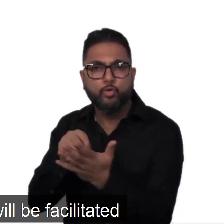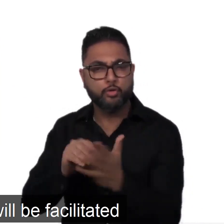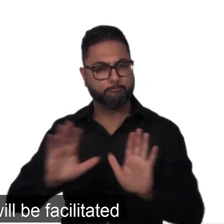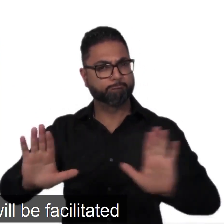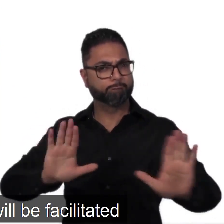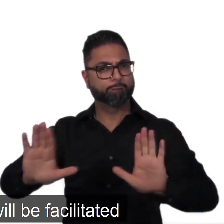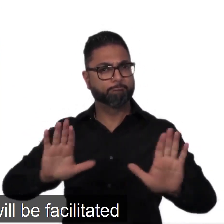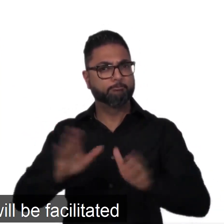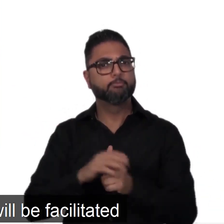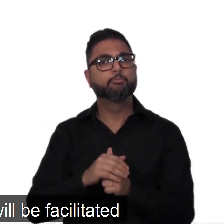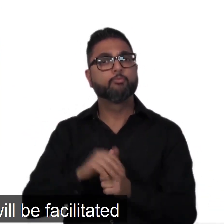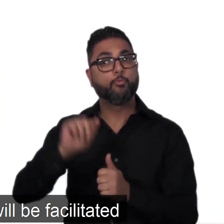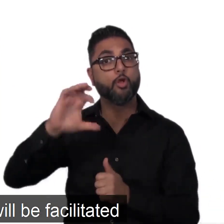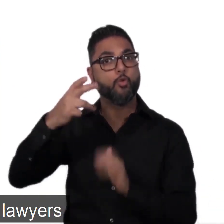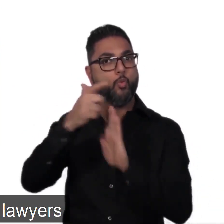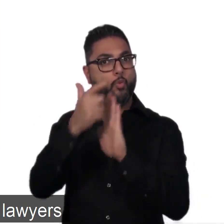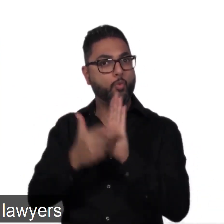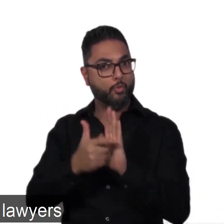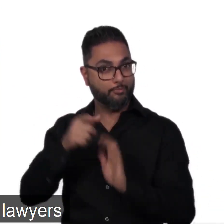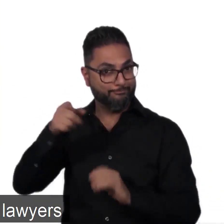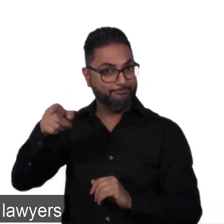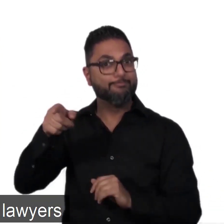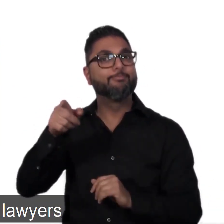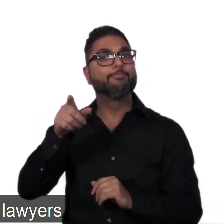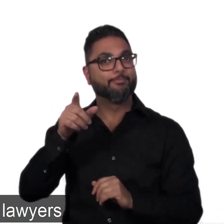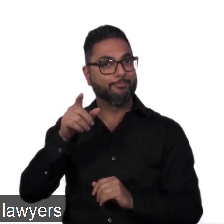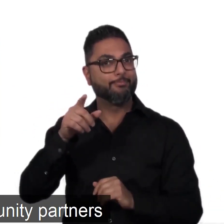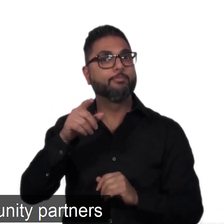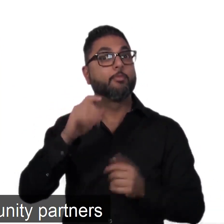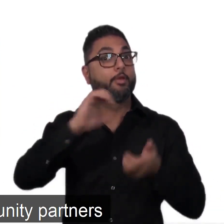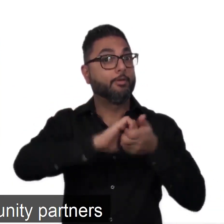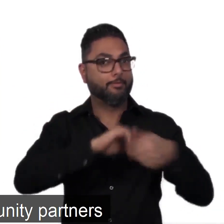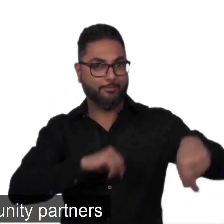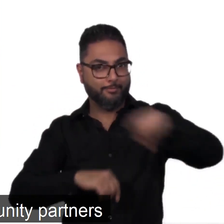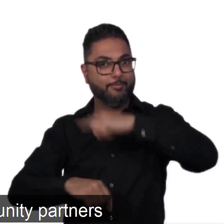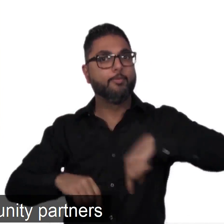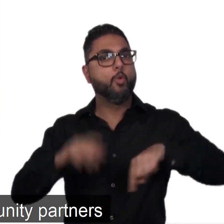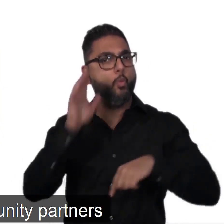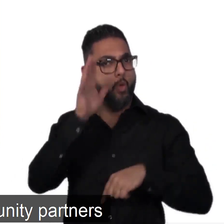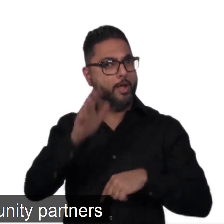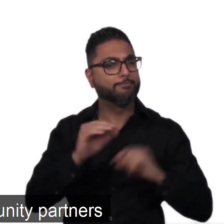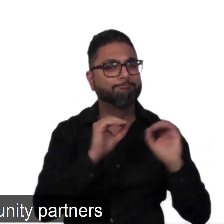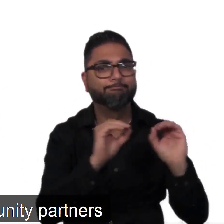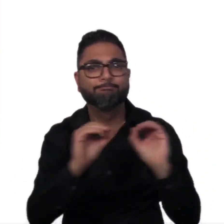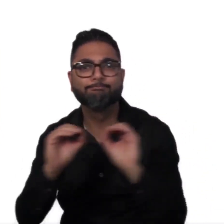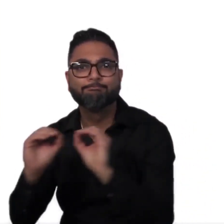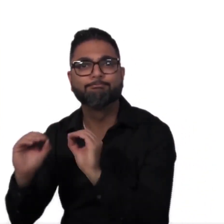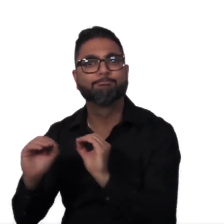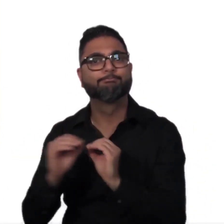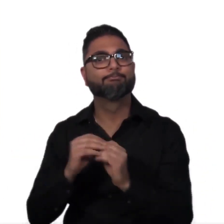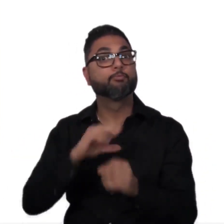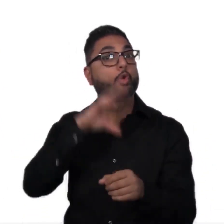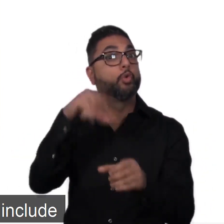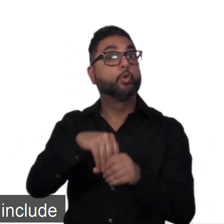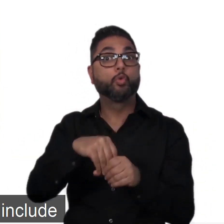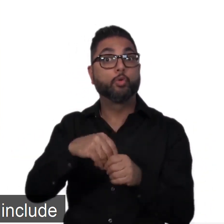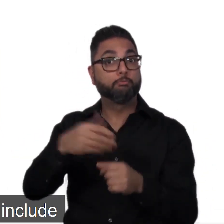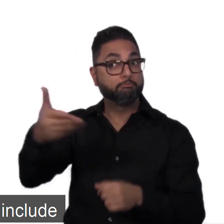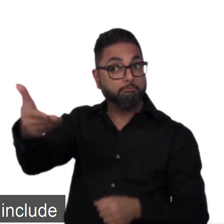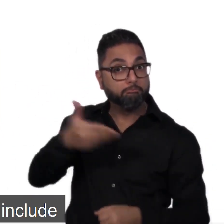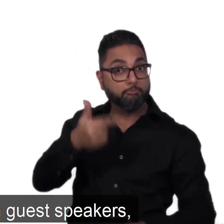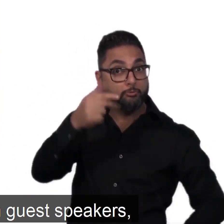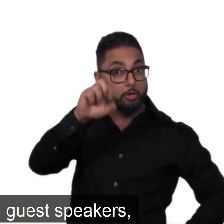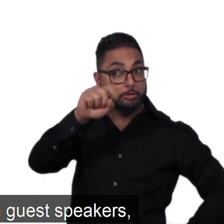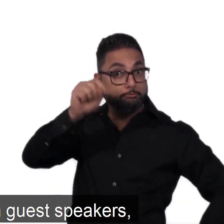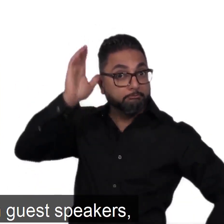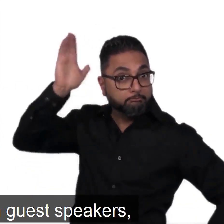These courses will be facilitated by ARCH lawyers and our community partners. They will